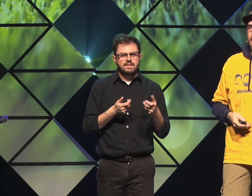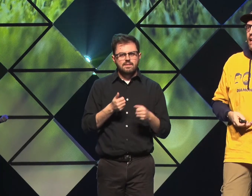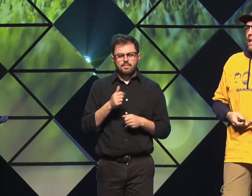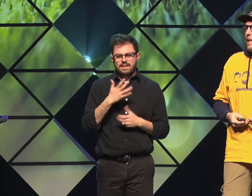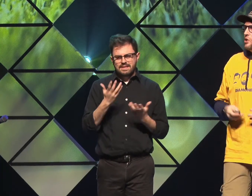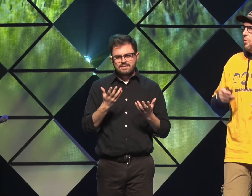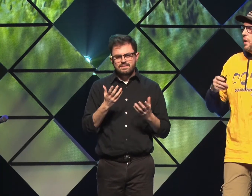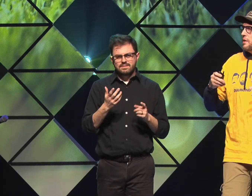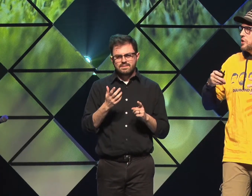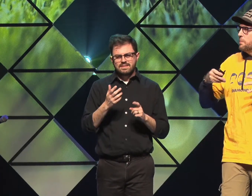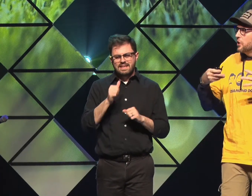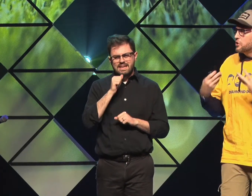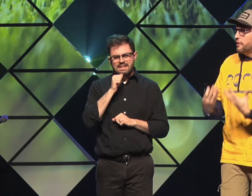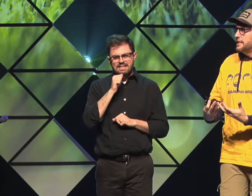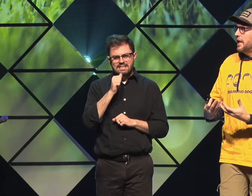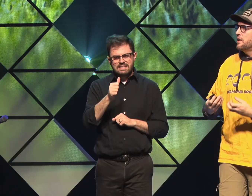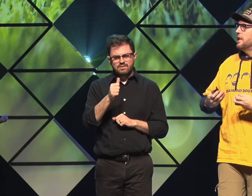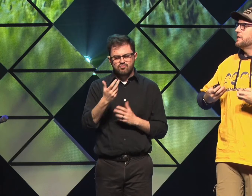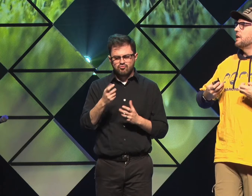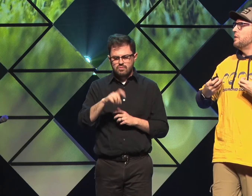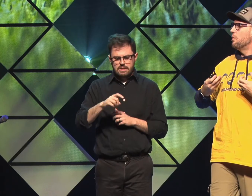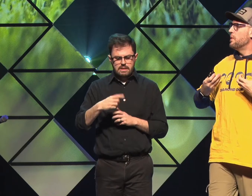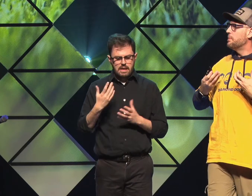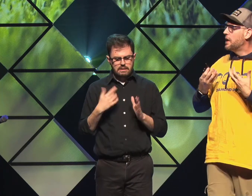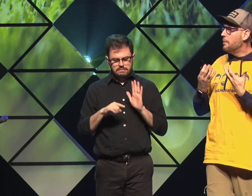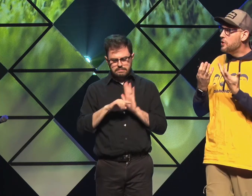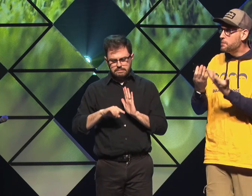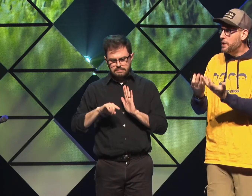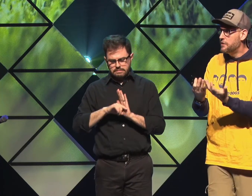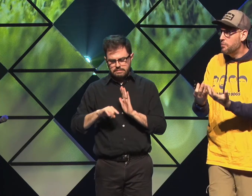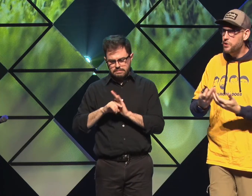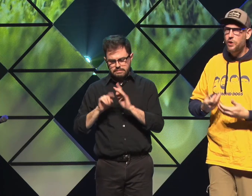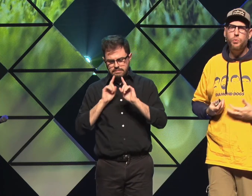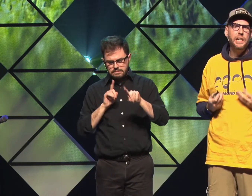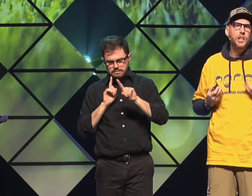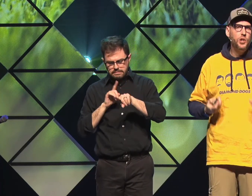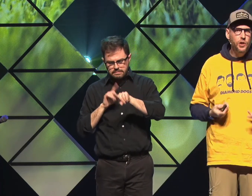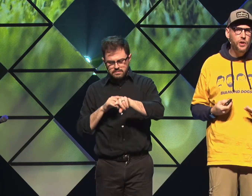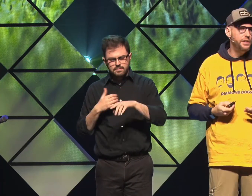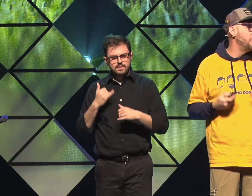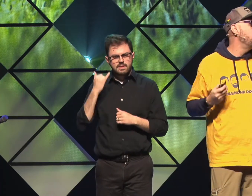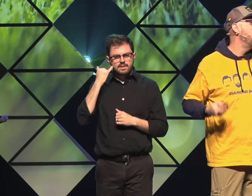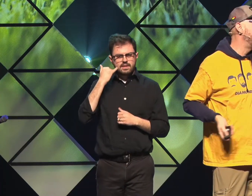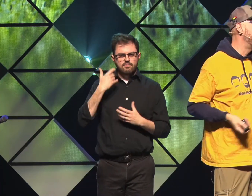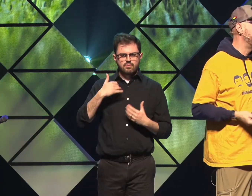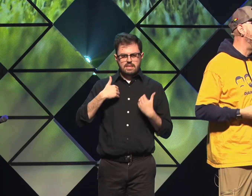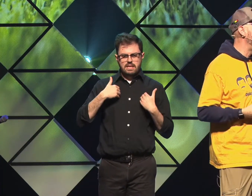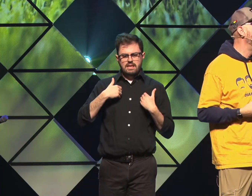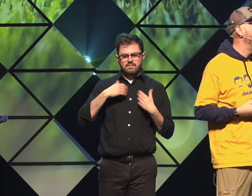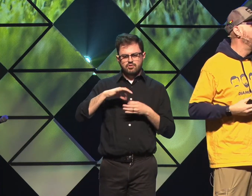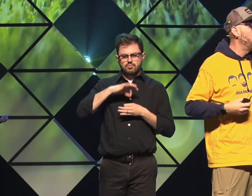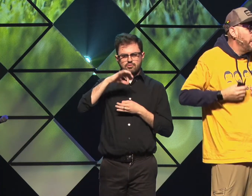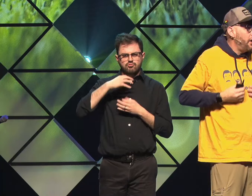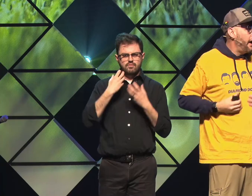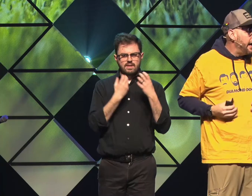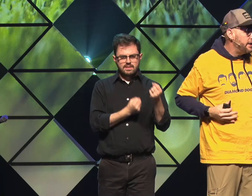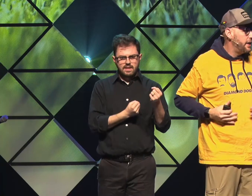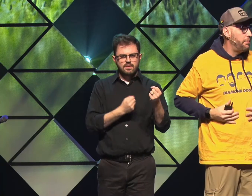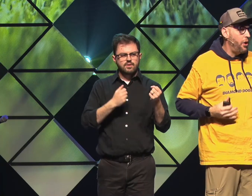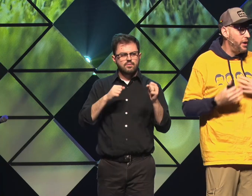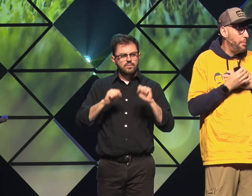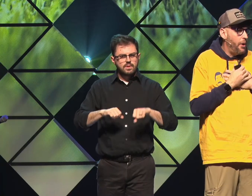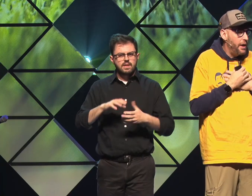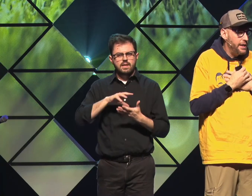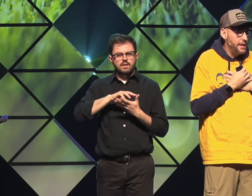right? And so what spiritual vitality does, and when we come into a space of emotional health, we can learn to do things like bring our hands